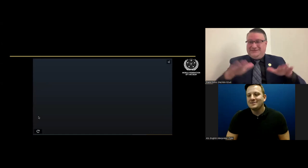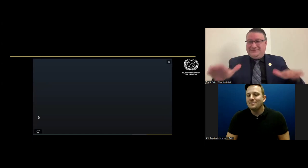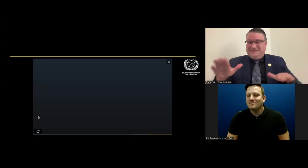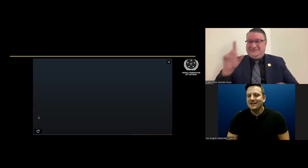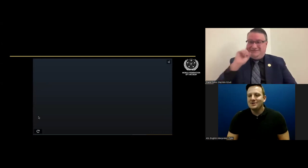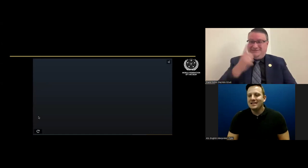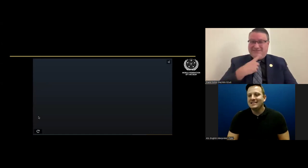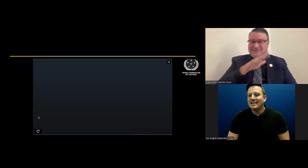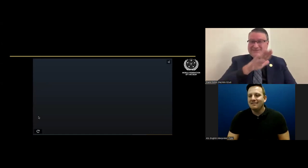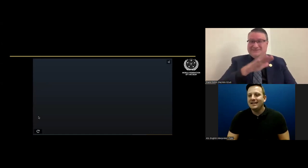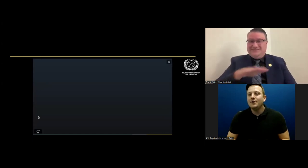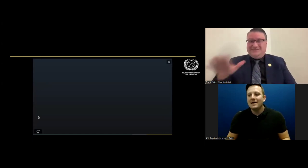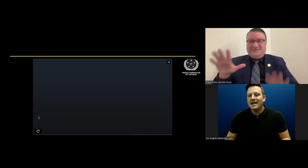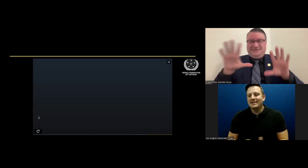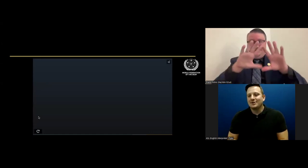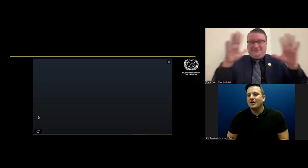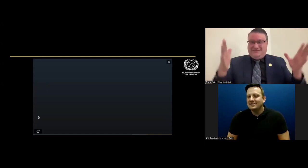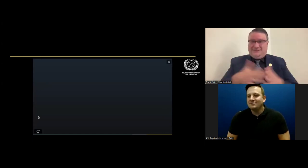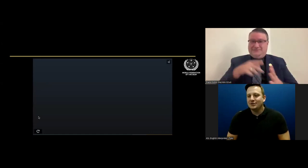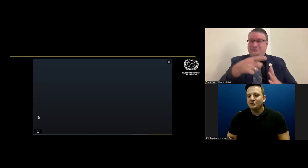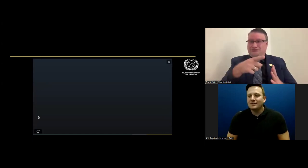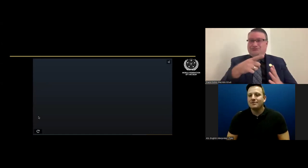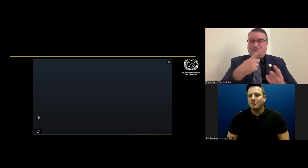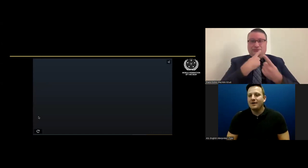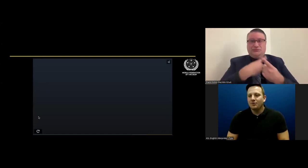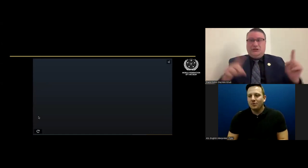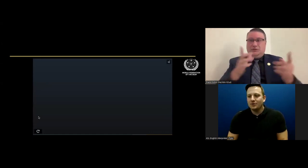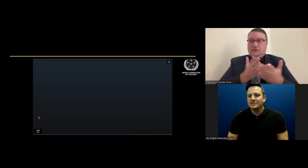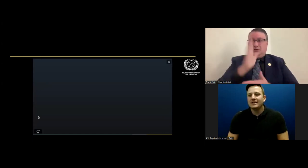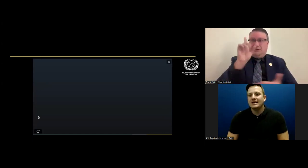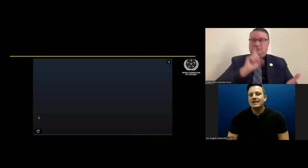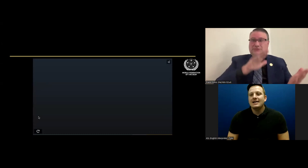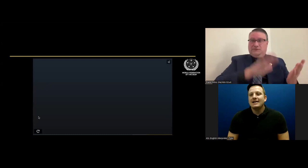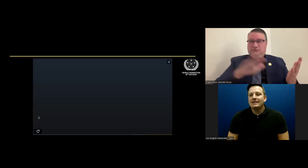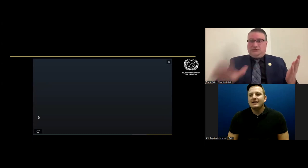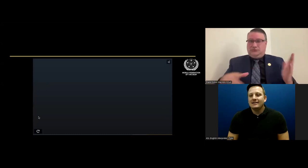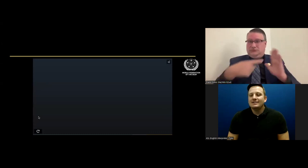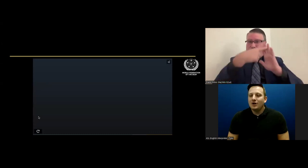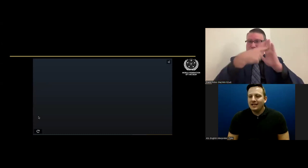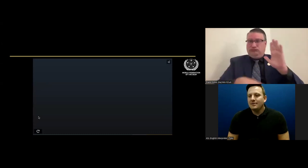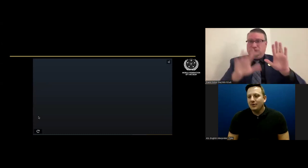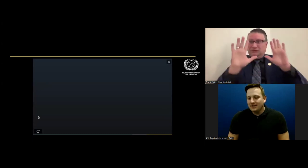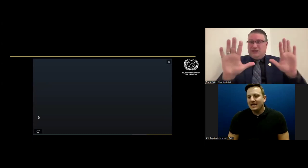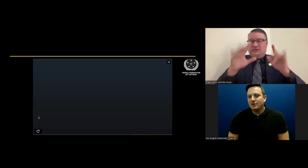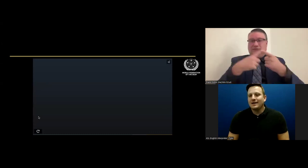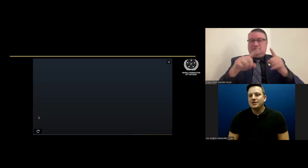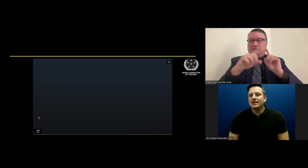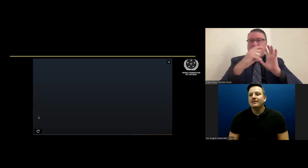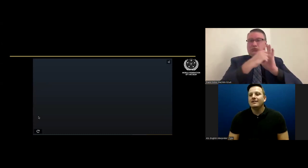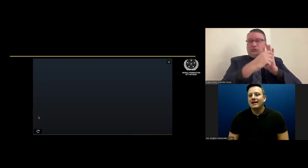So as you can see in that video, these are all deaf children from around the world talking about the Declaration